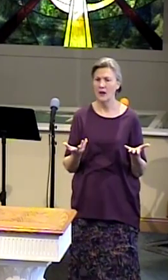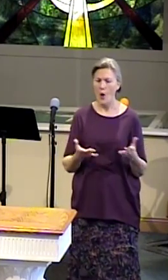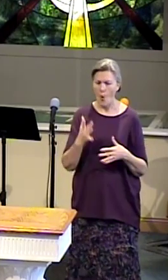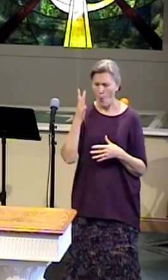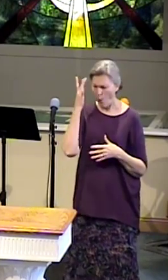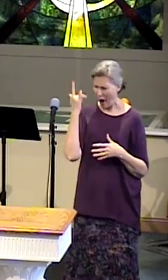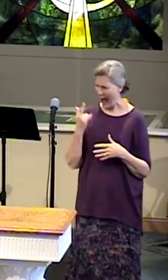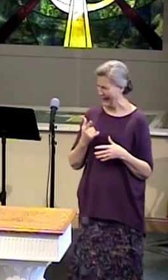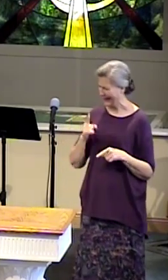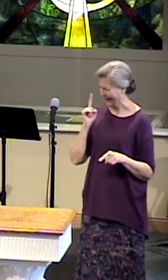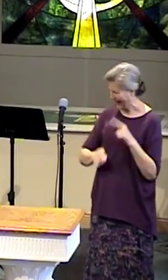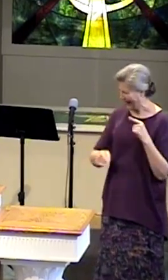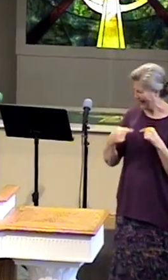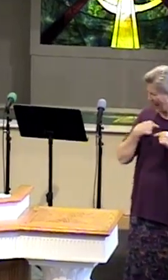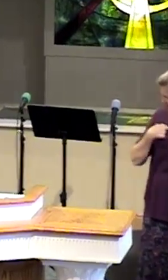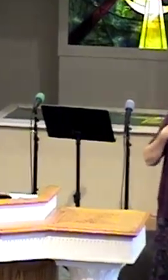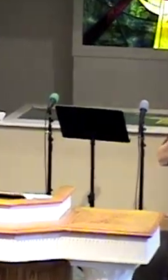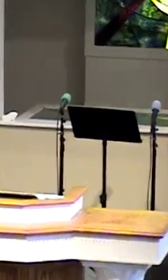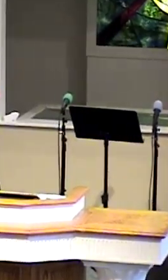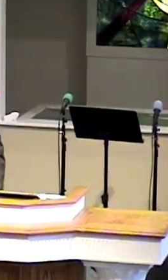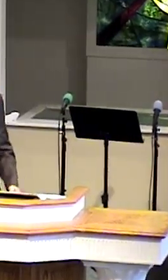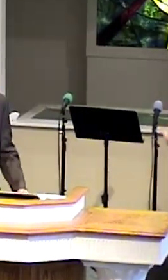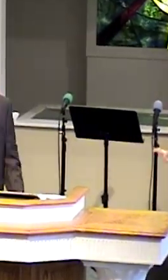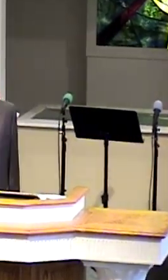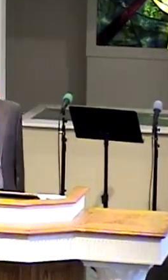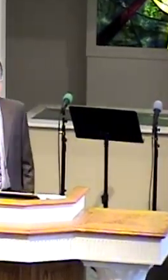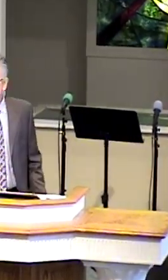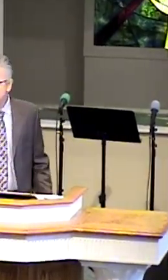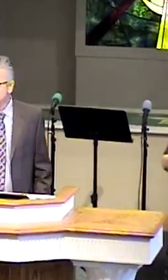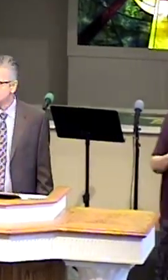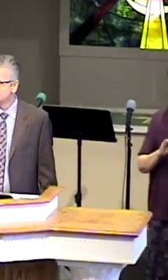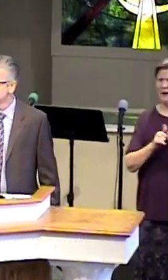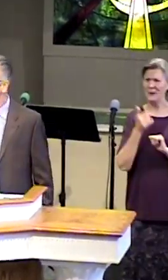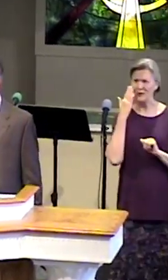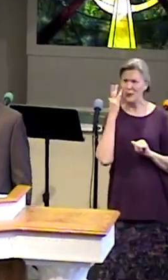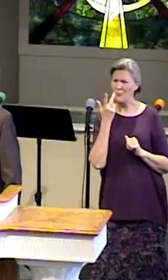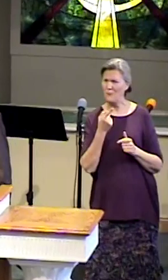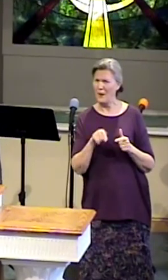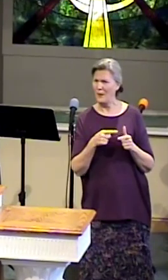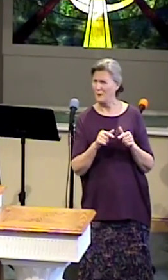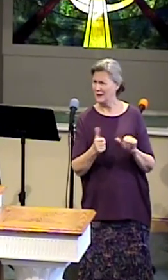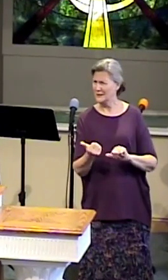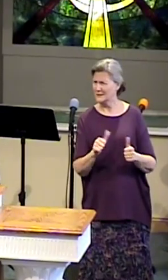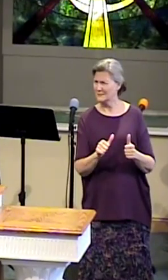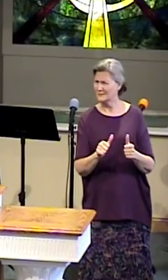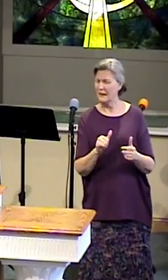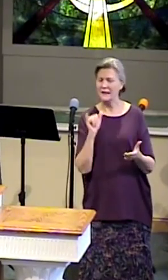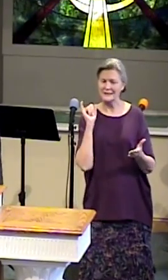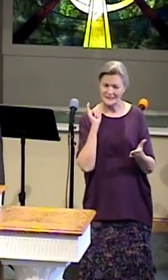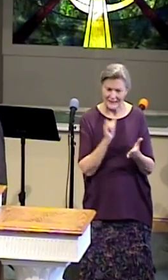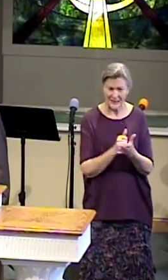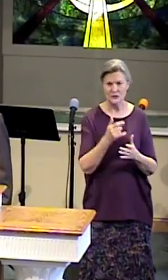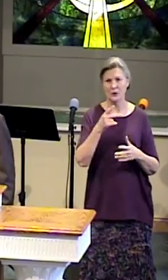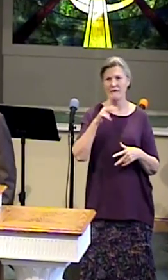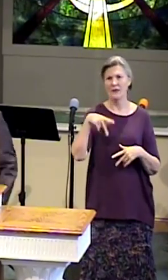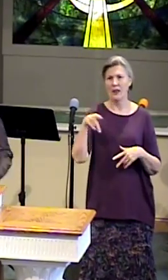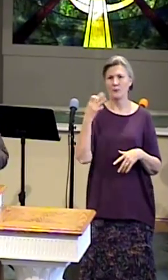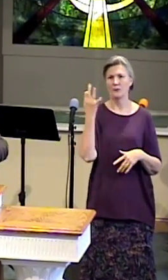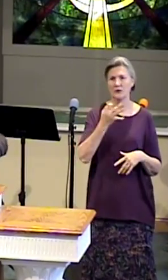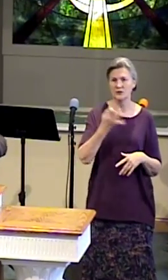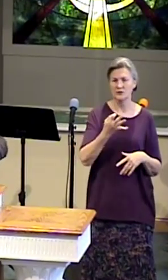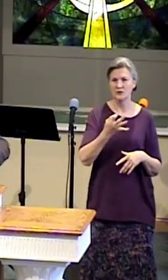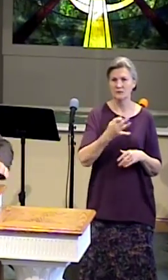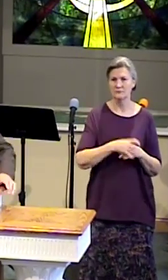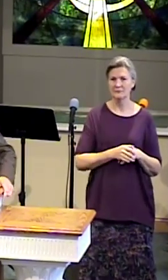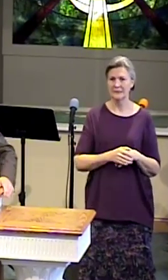why may I not have it? Well, how did he know about it? Because it's what Philip taught him. The